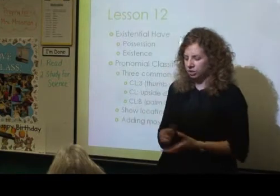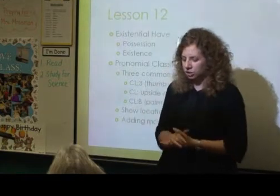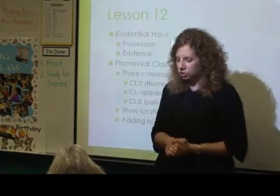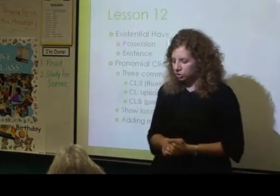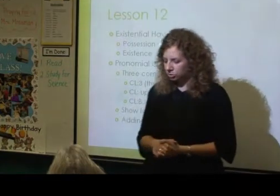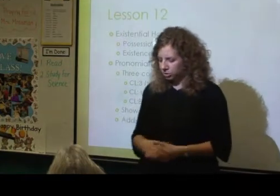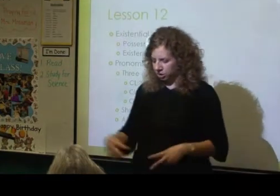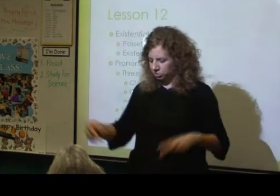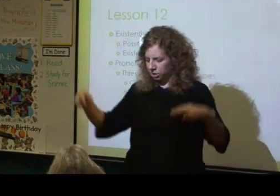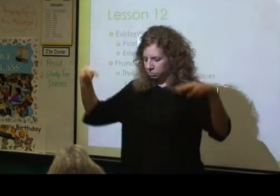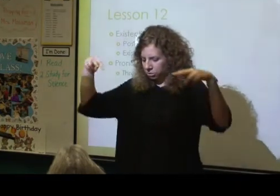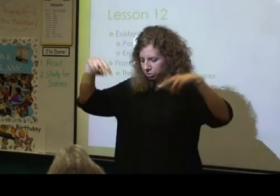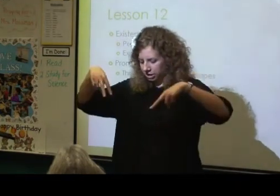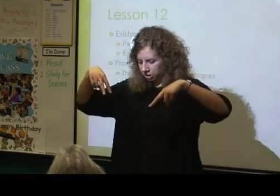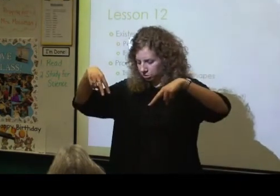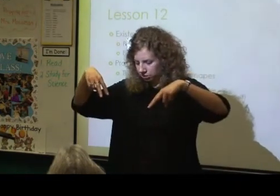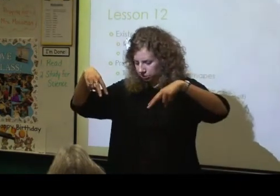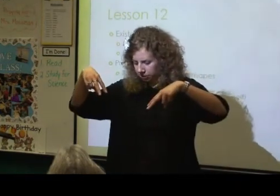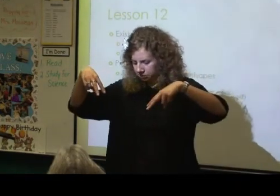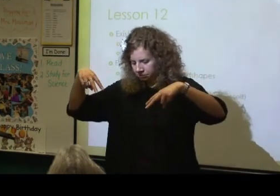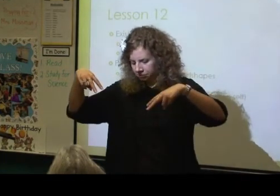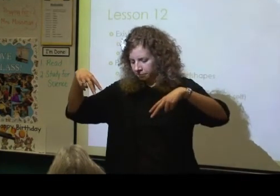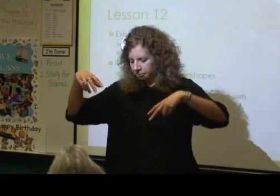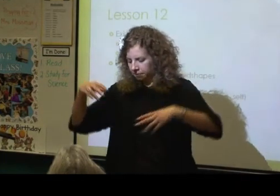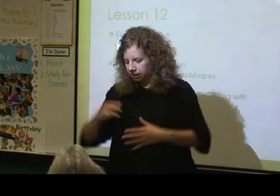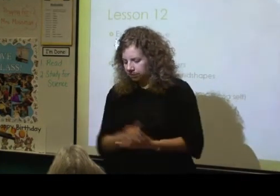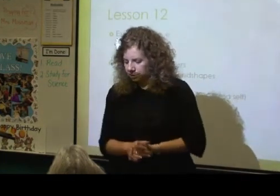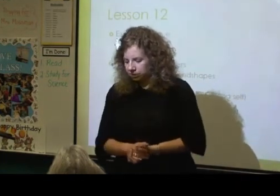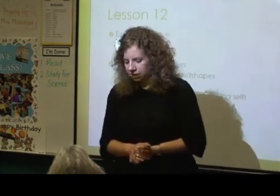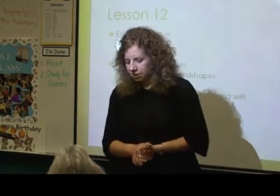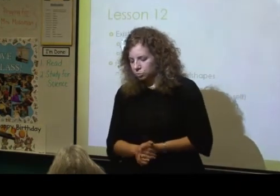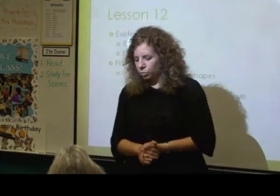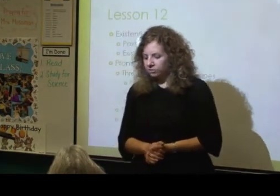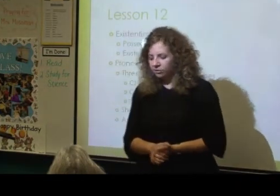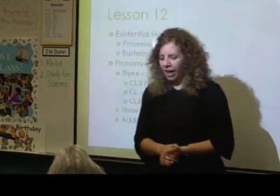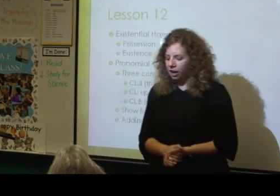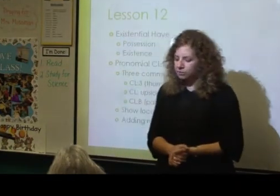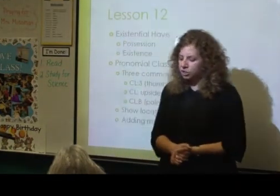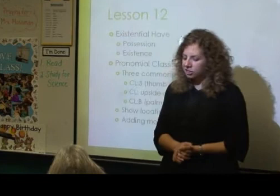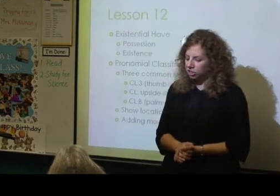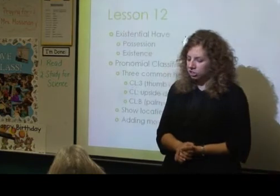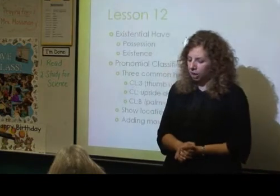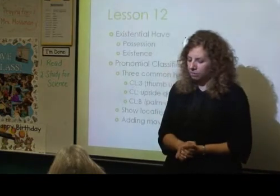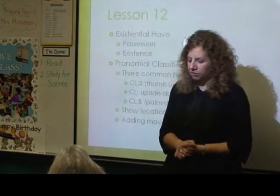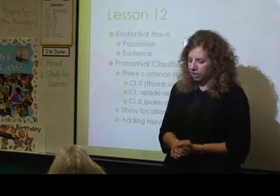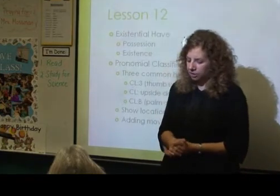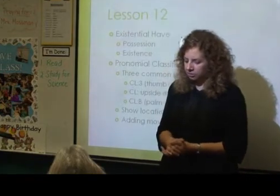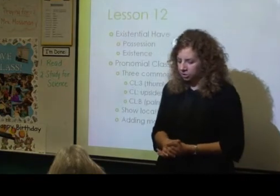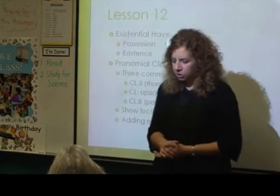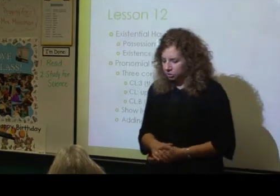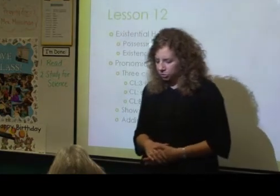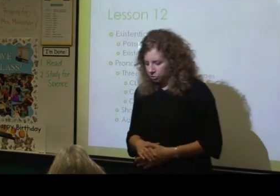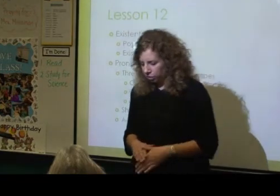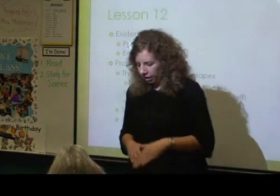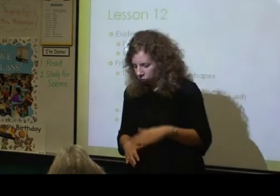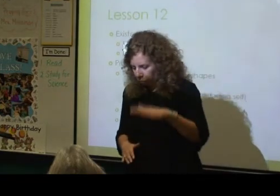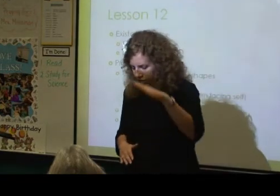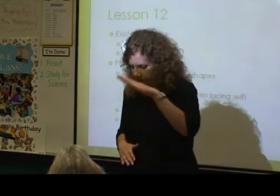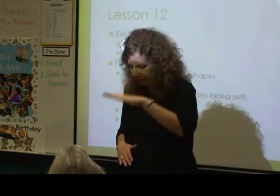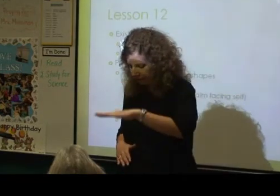that's usually the one I use, but you can use this one. This one says one flat object on top of another. So if you have one thing